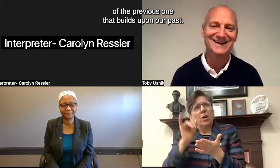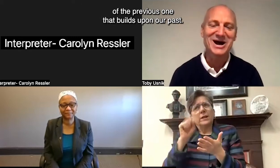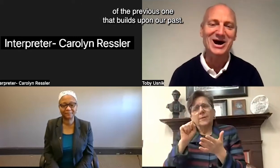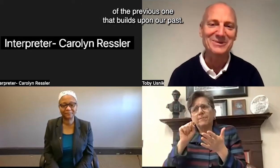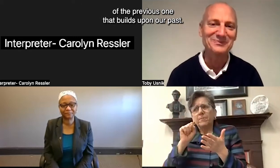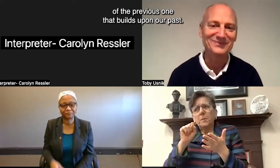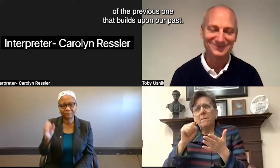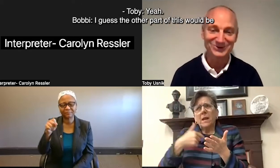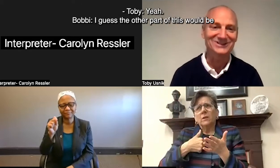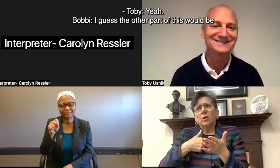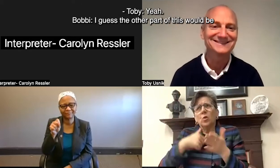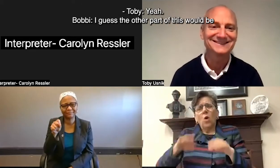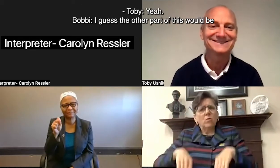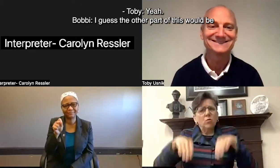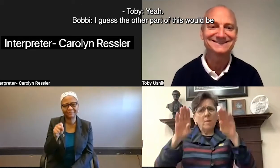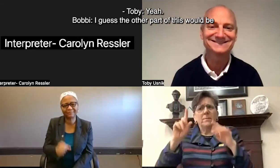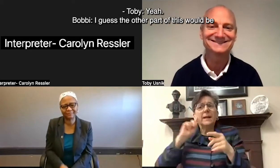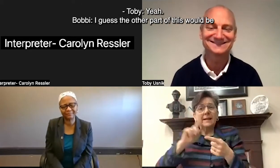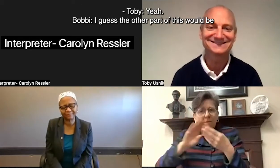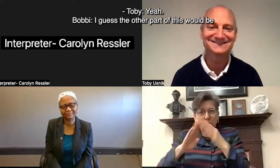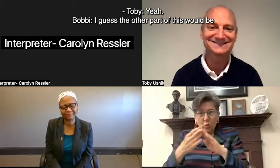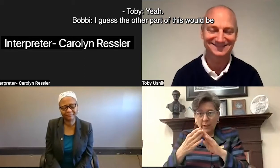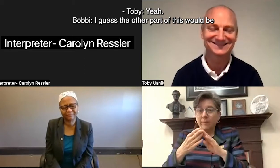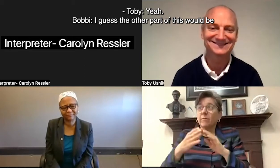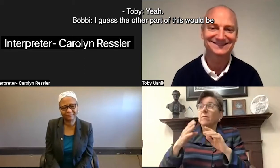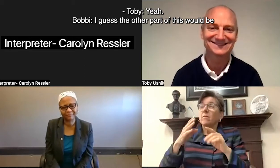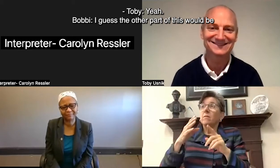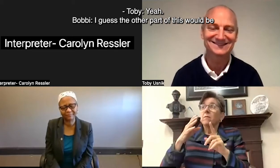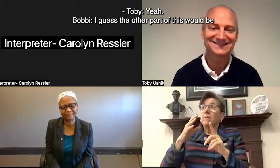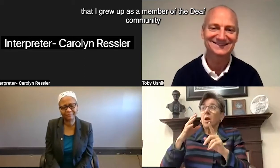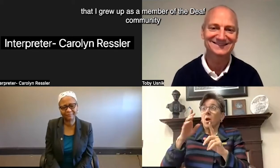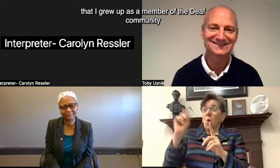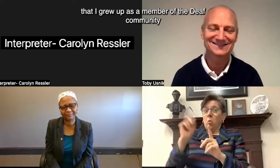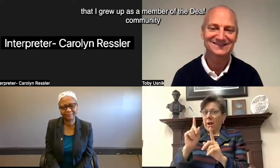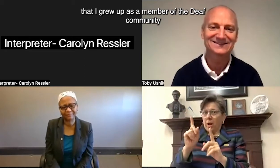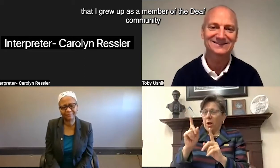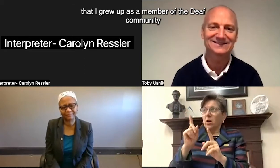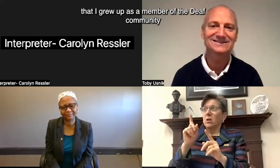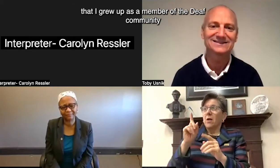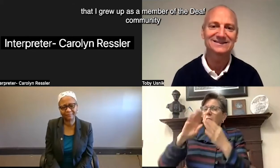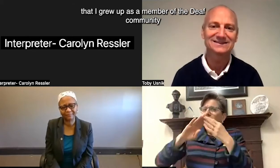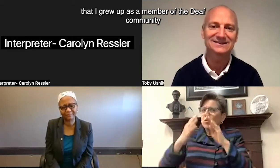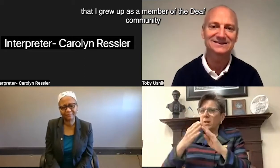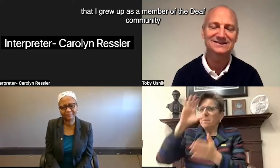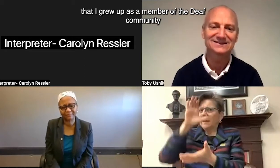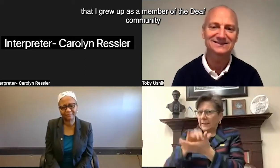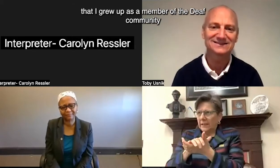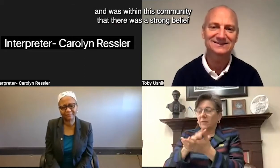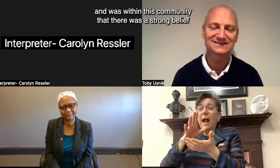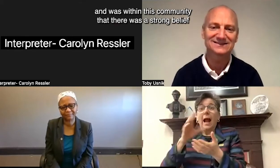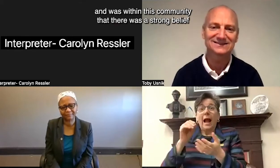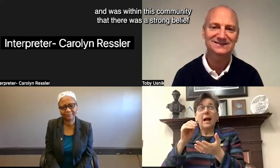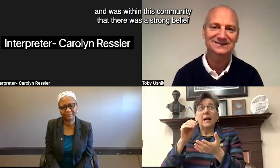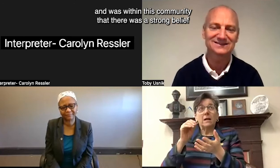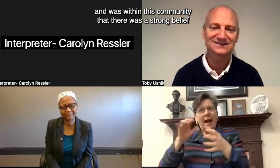Yeah. I guess the other part of this would be that I grew up as a member of the deaf community and was